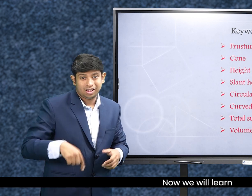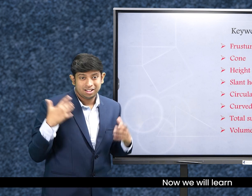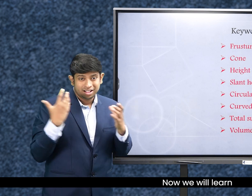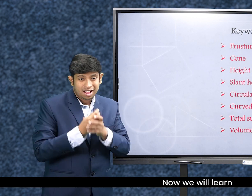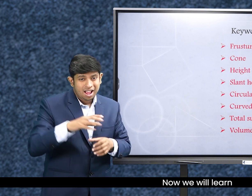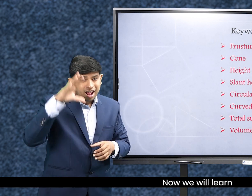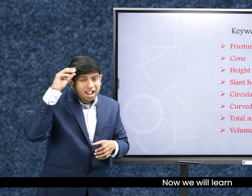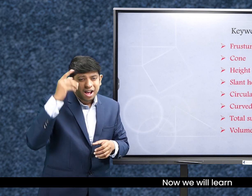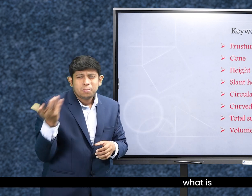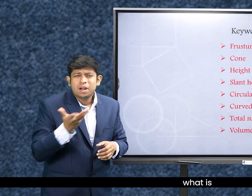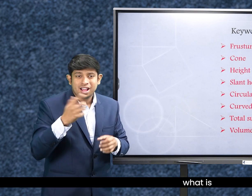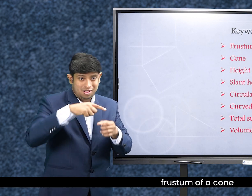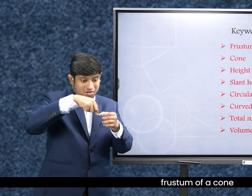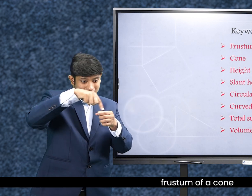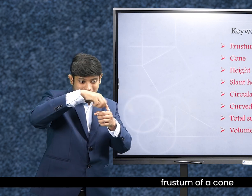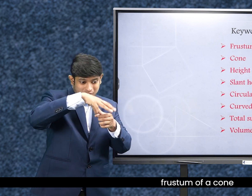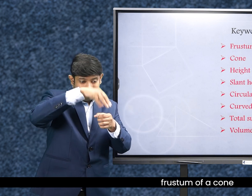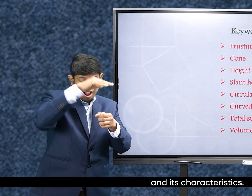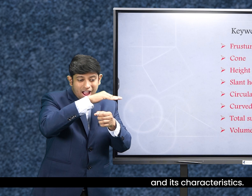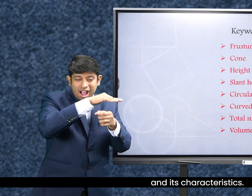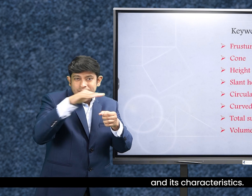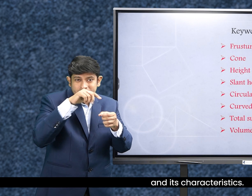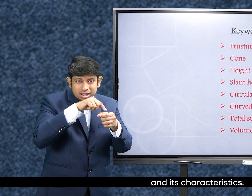Now we will learn what is frustum of a cone and its characteristics.